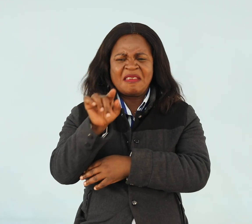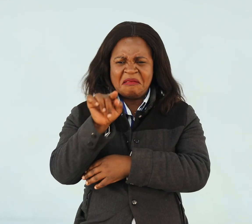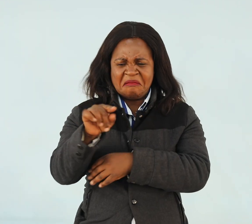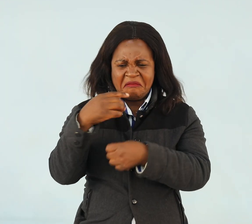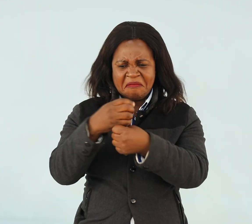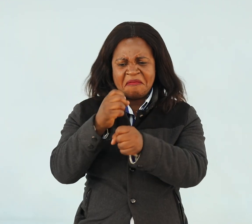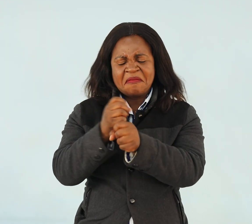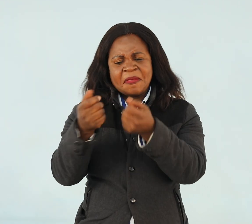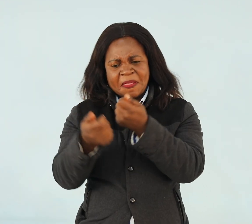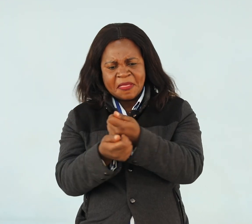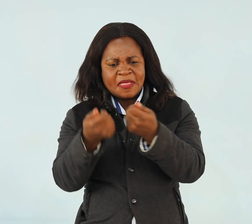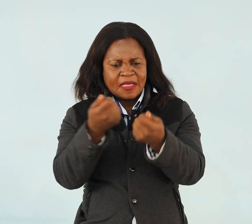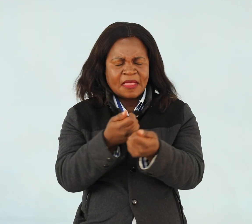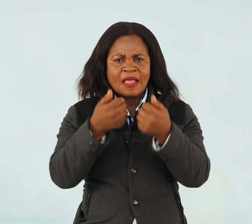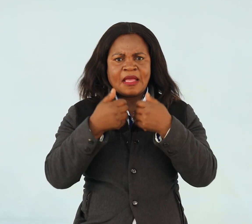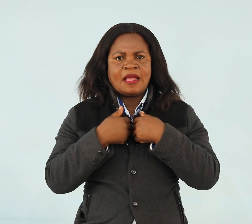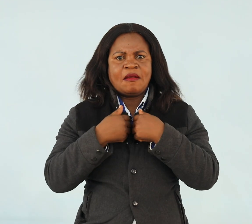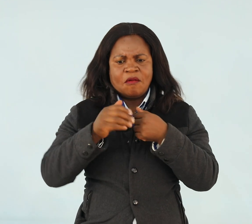changes to the current Constitution of Zambia.